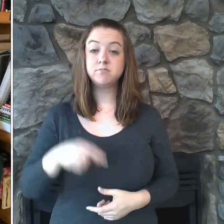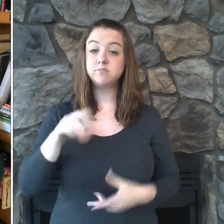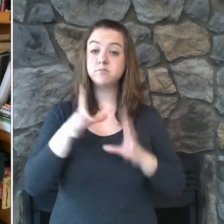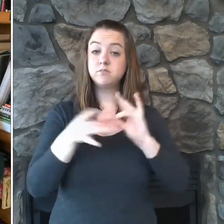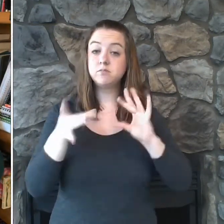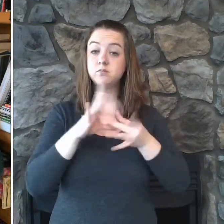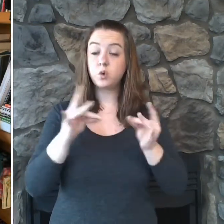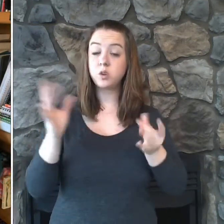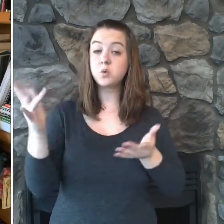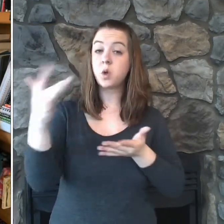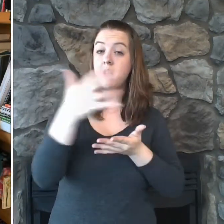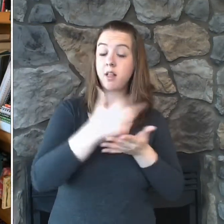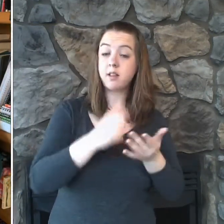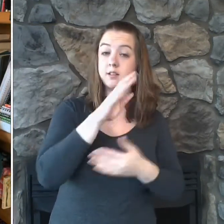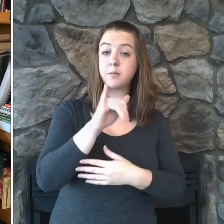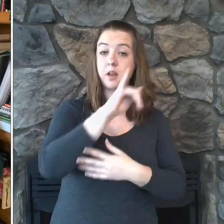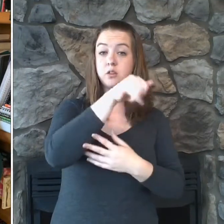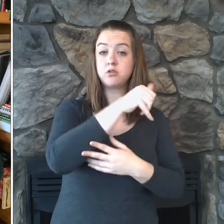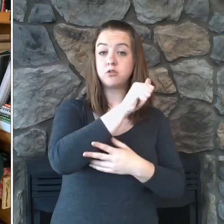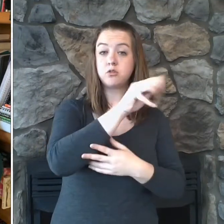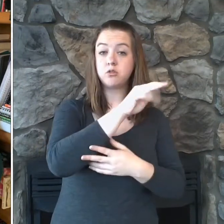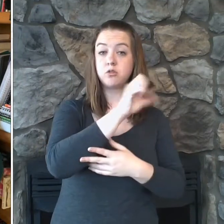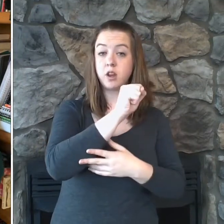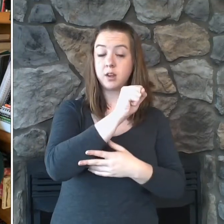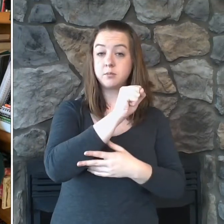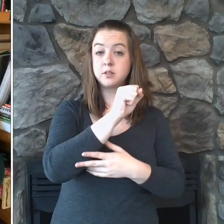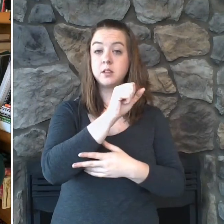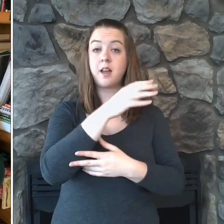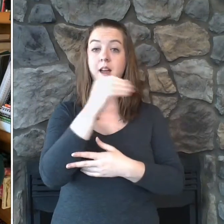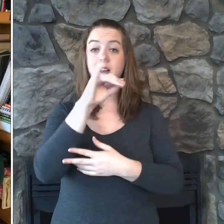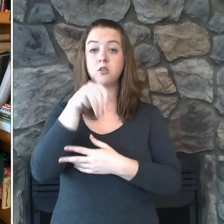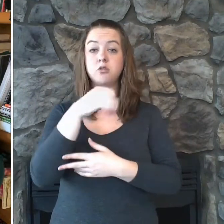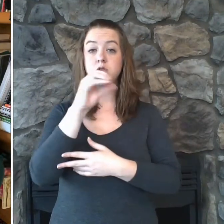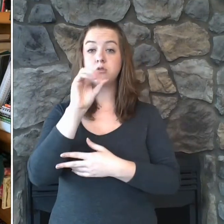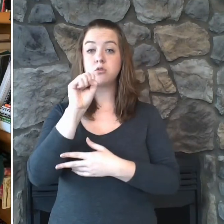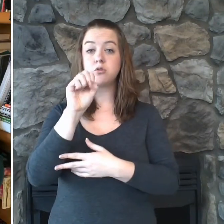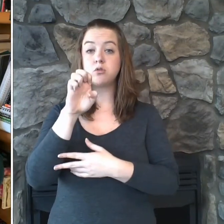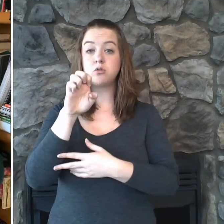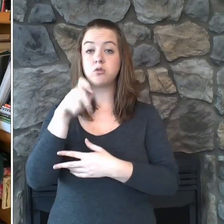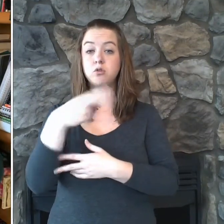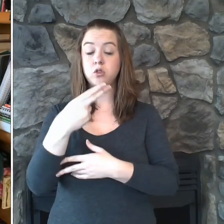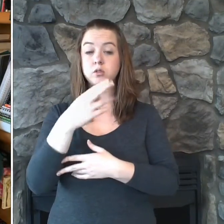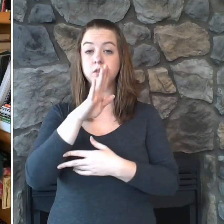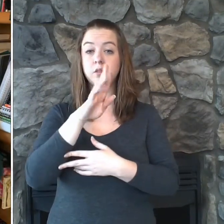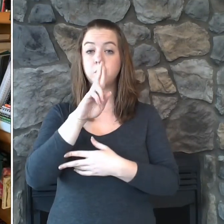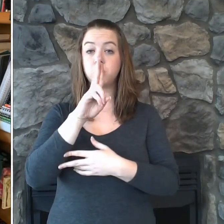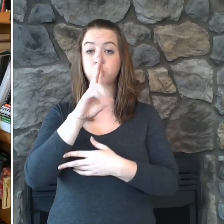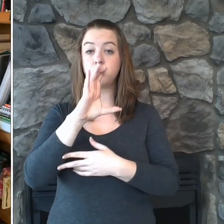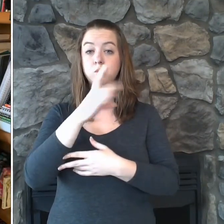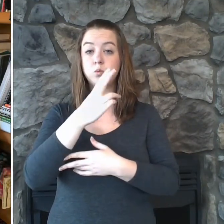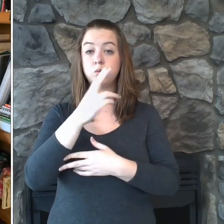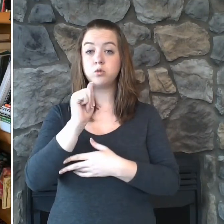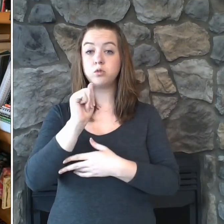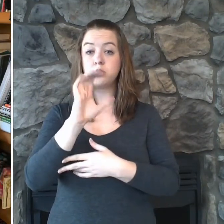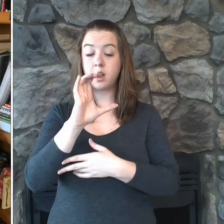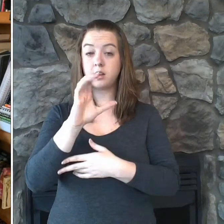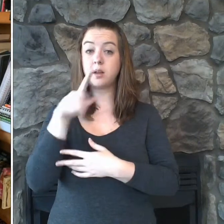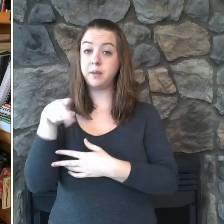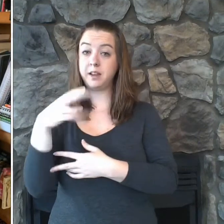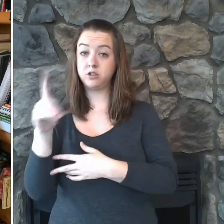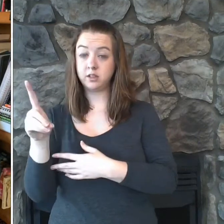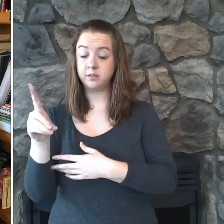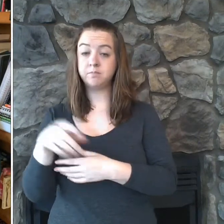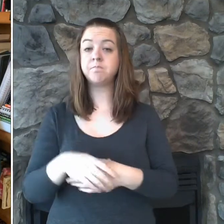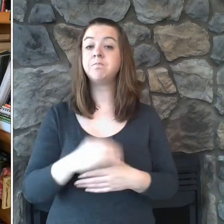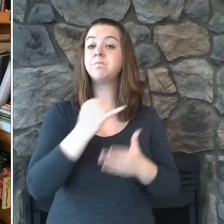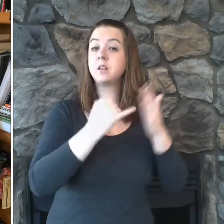These stories were collected by James Bruchac and Joseph Bruchac, Ph.D. They were